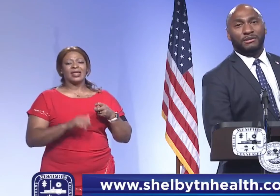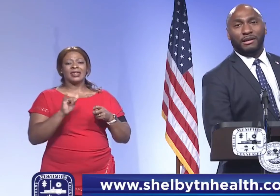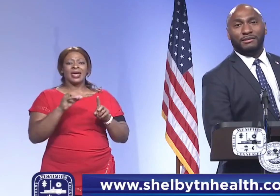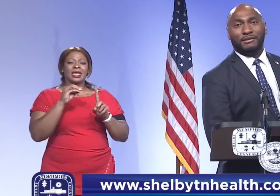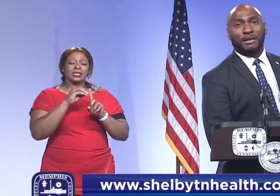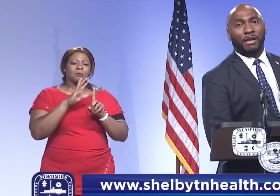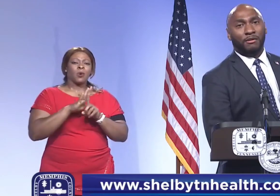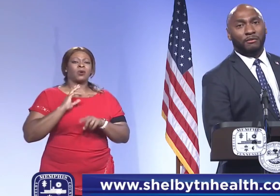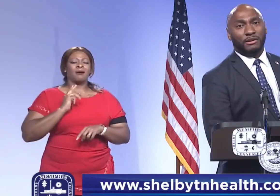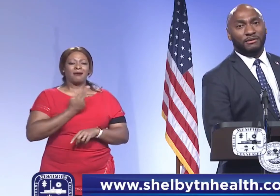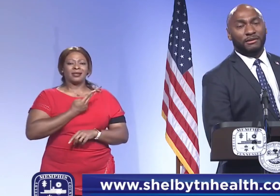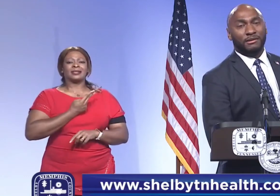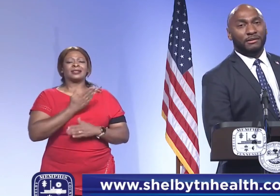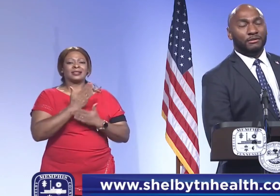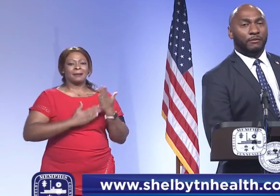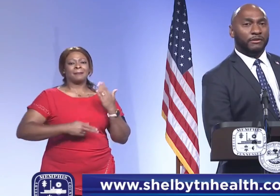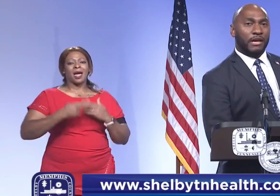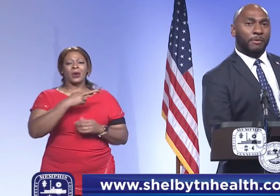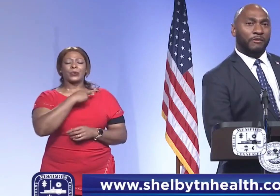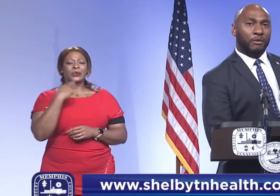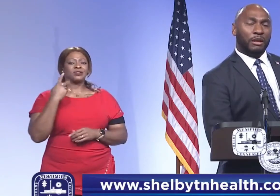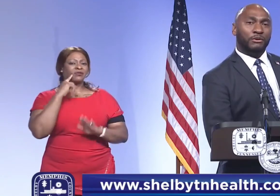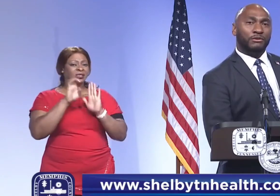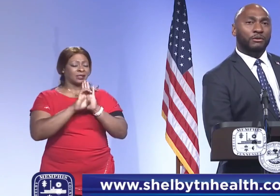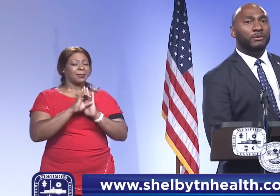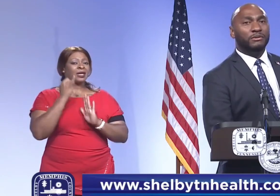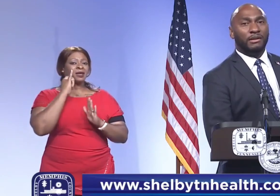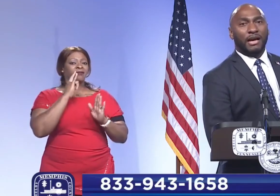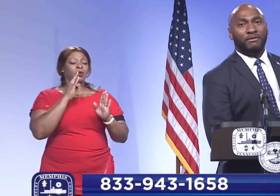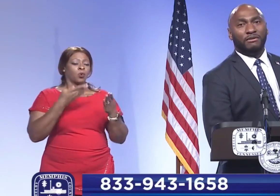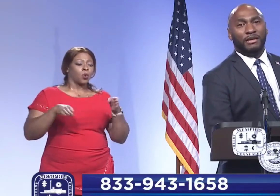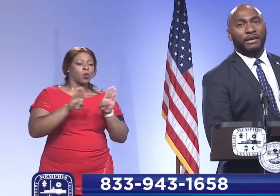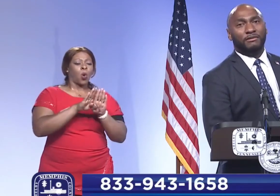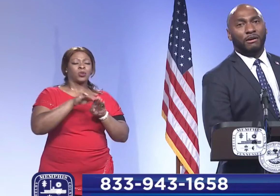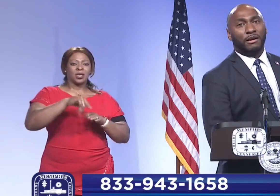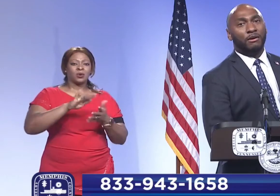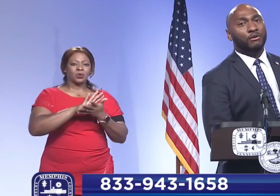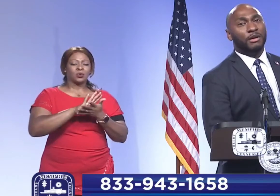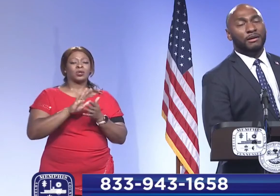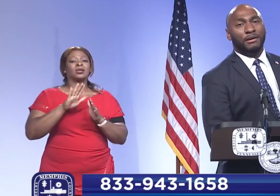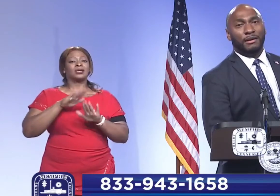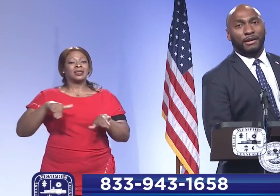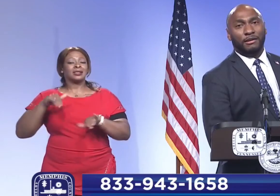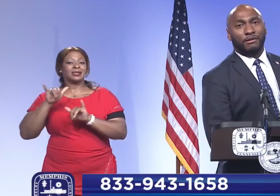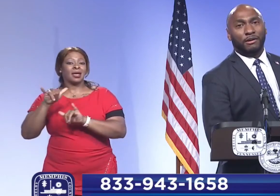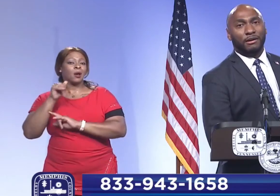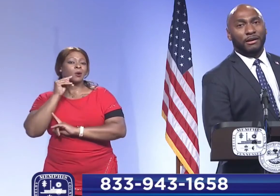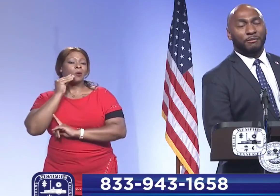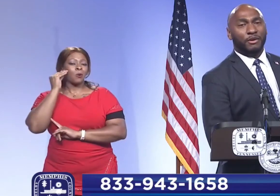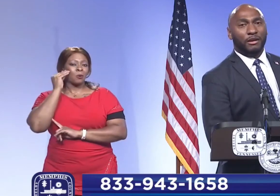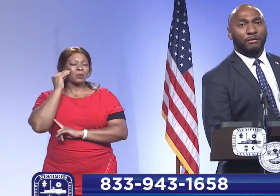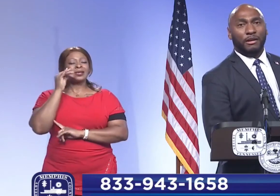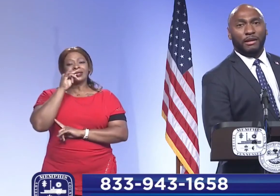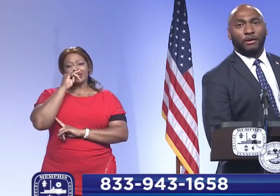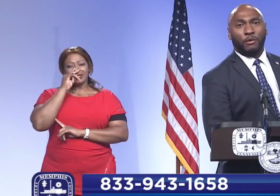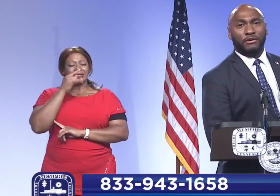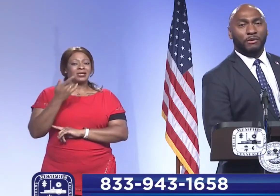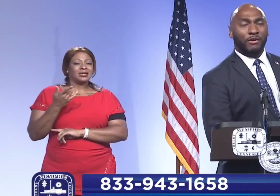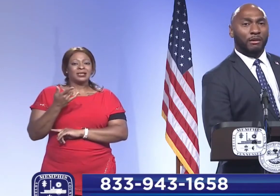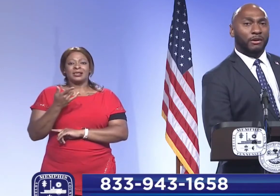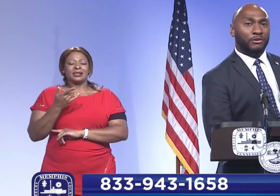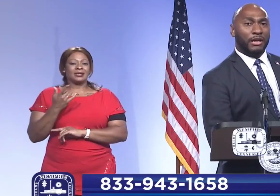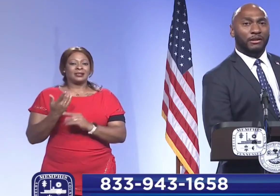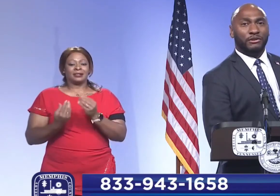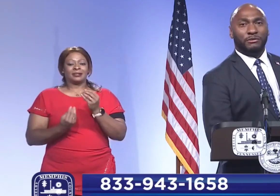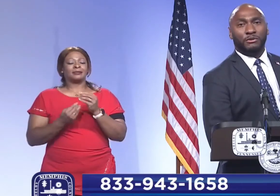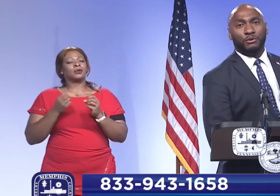exposes us to some level of risk. So, for example, if you close schools, then obviously kids are at home, and kids are, that creates some